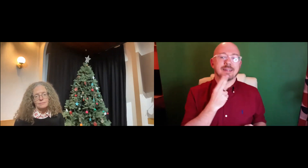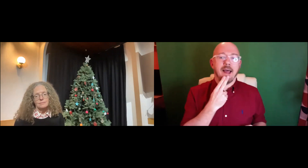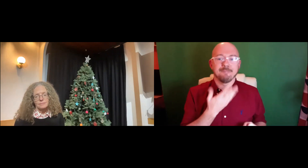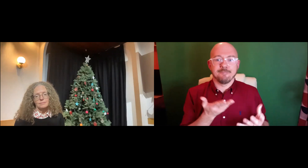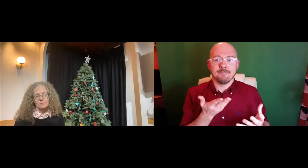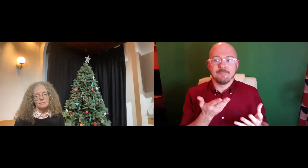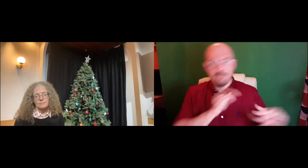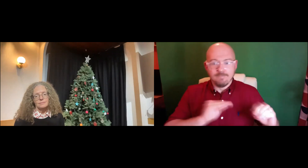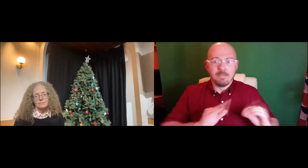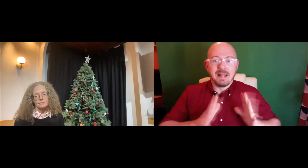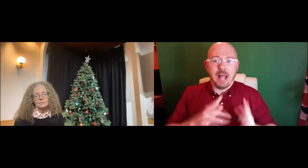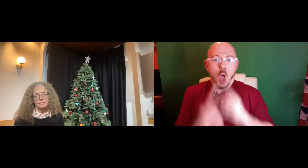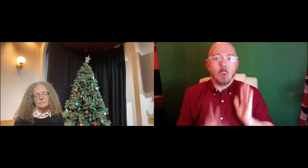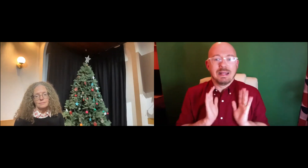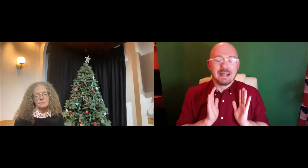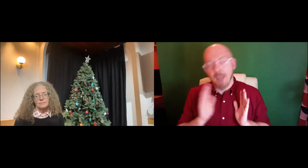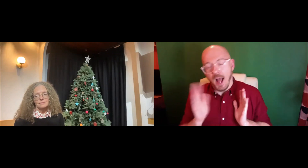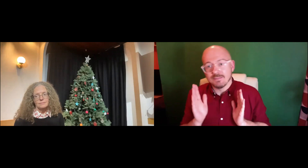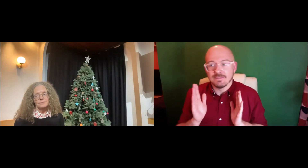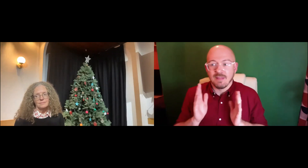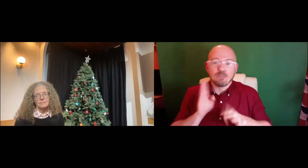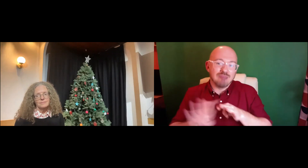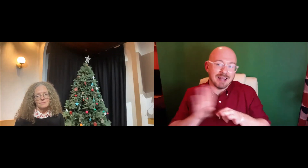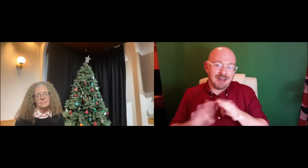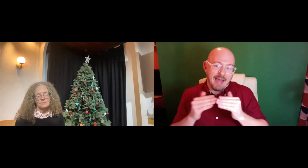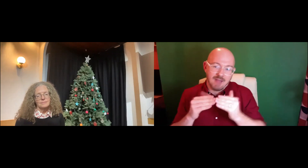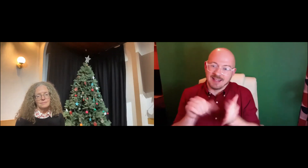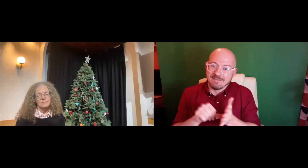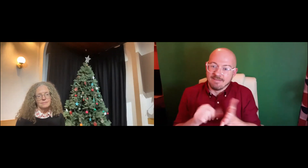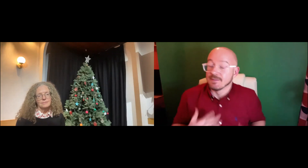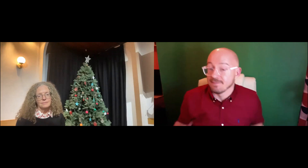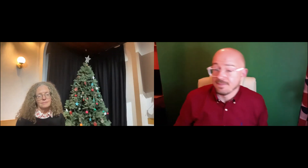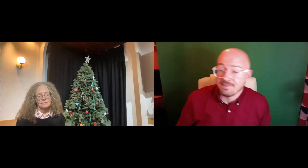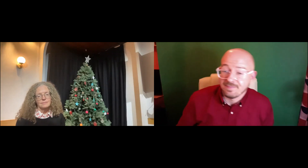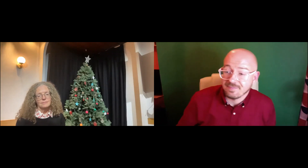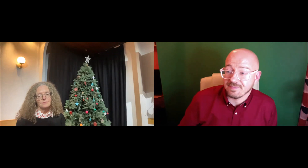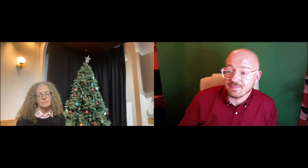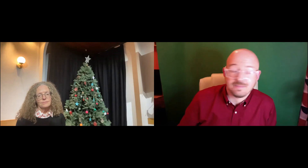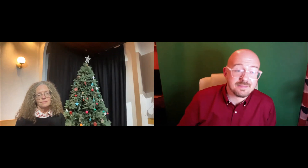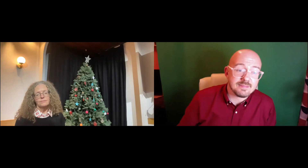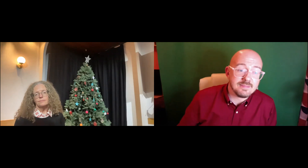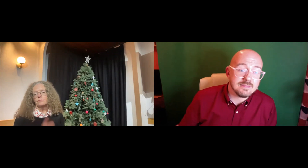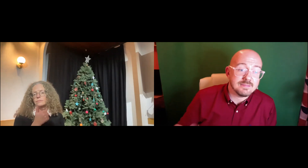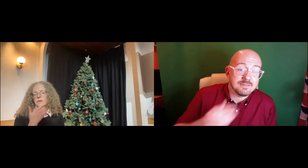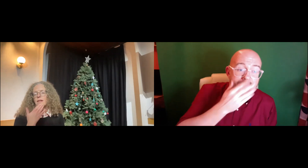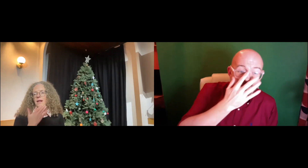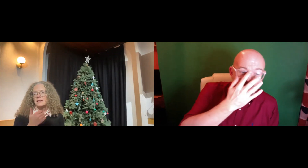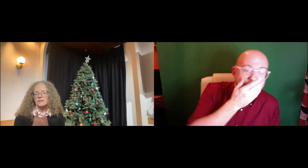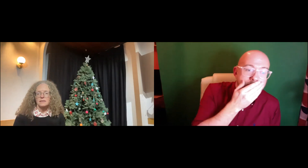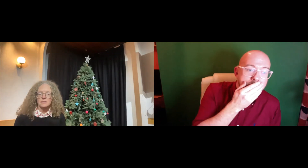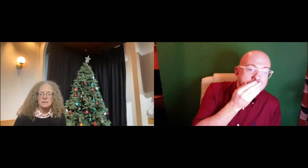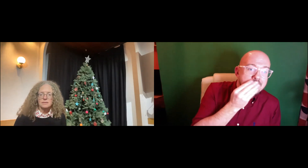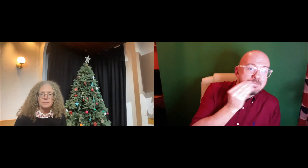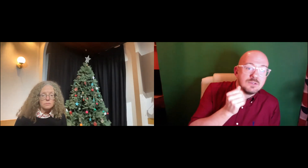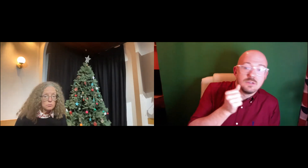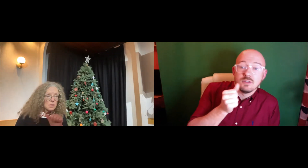know. And we could insist that only deaf people could teach BSL in schools, but we can't resource